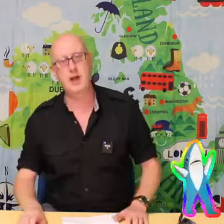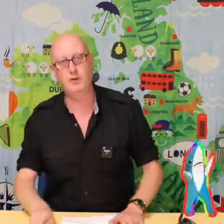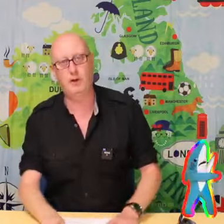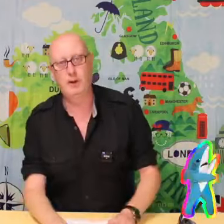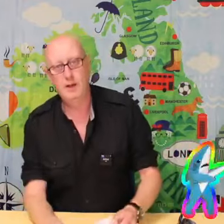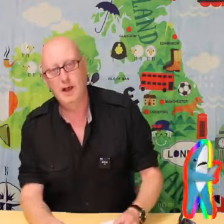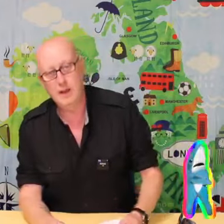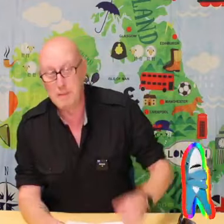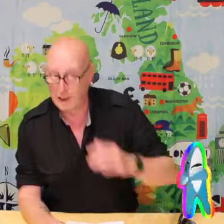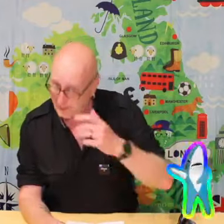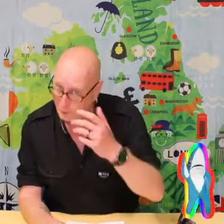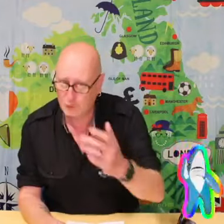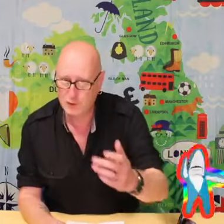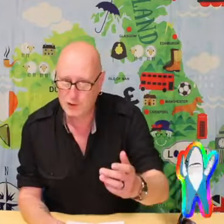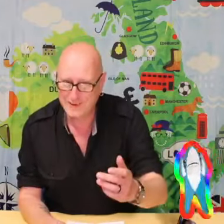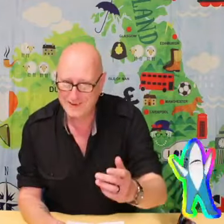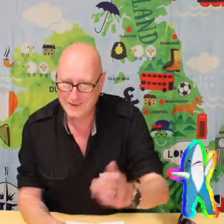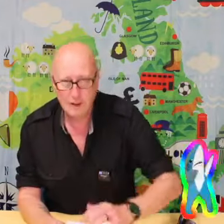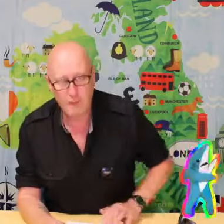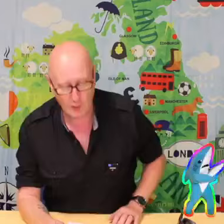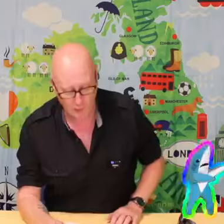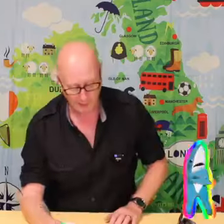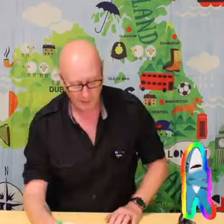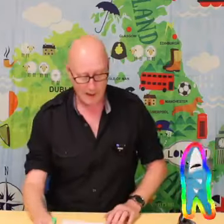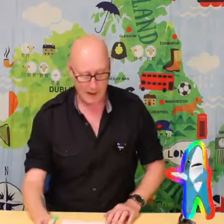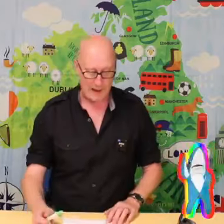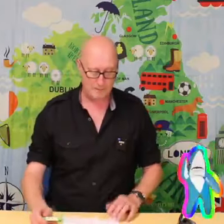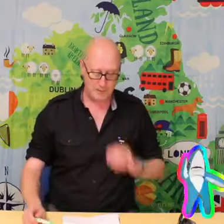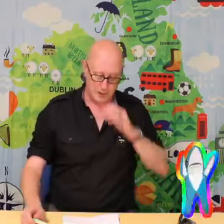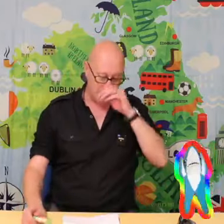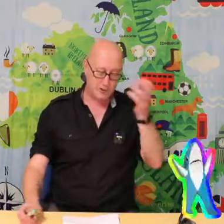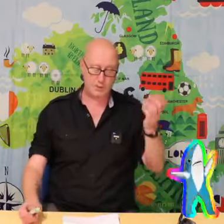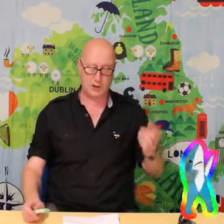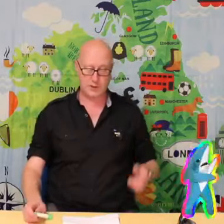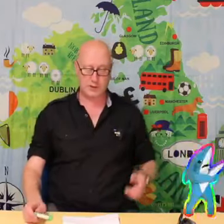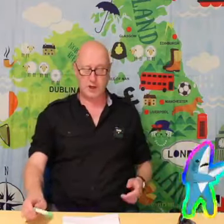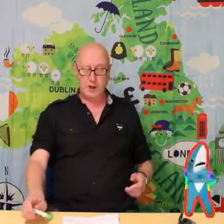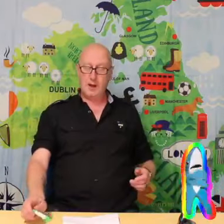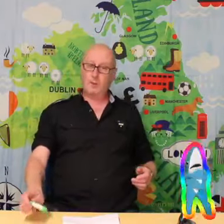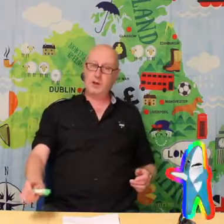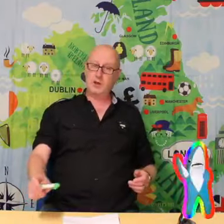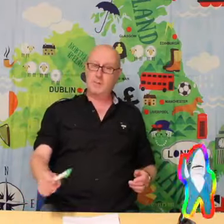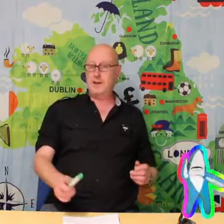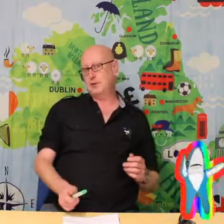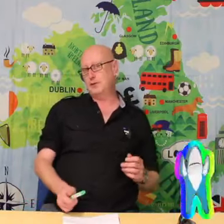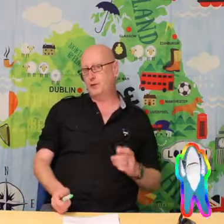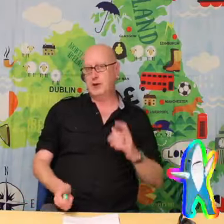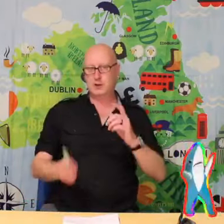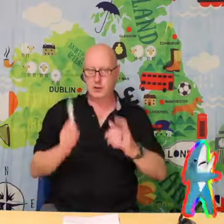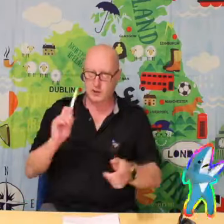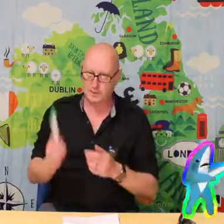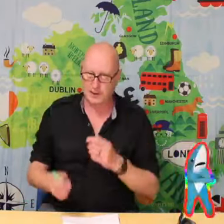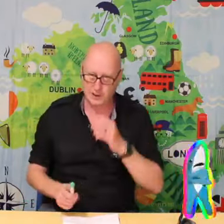general melange, if you will. And some shout outs, which I may do first, just to mix go it up for it, a bit. Go